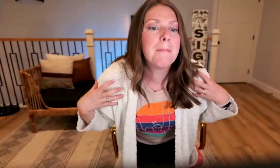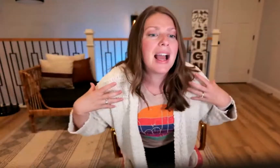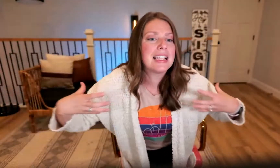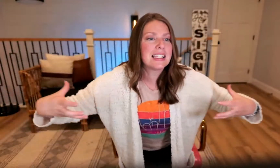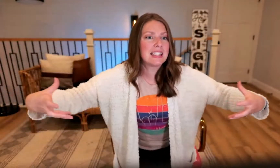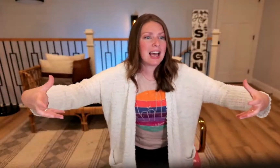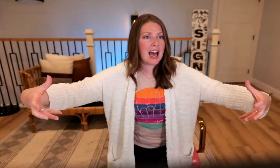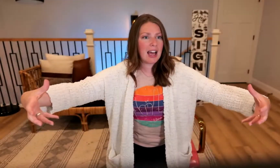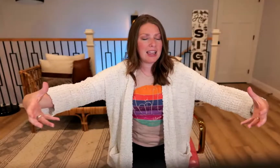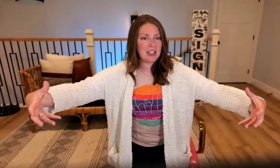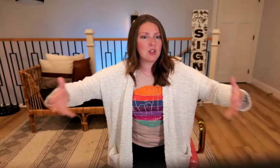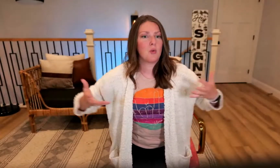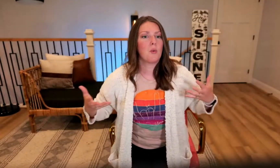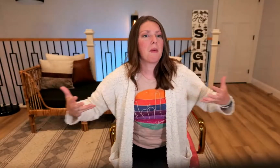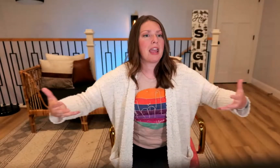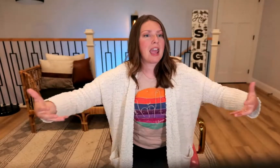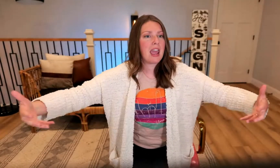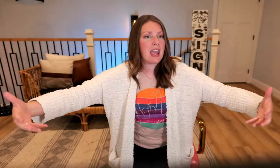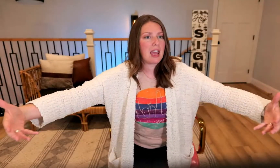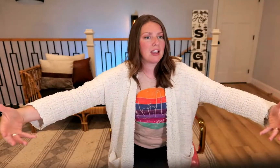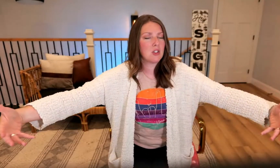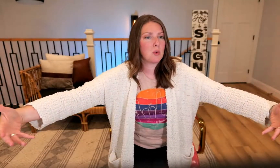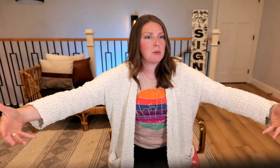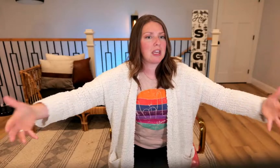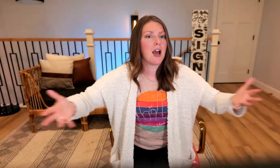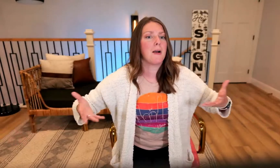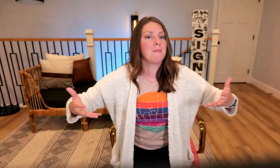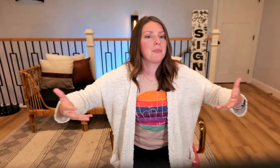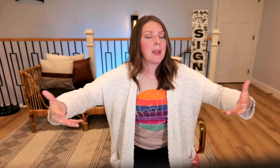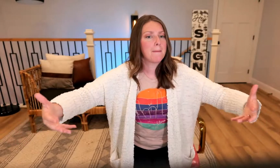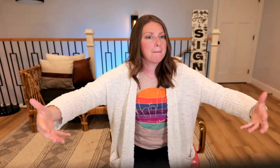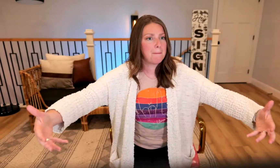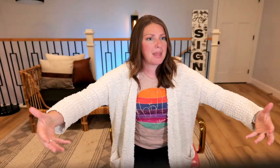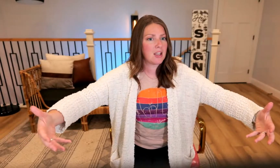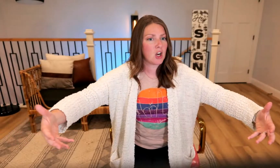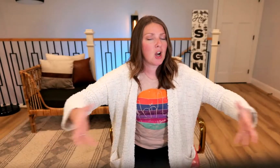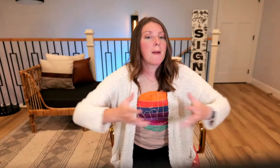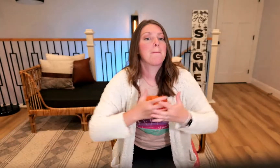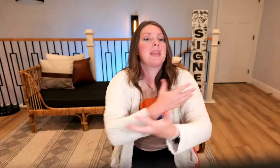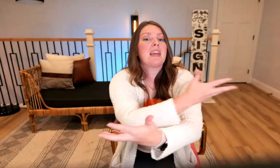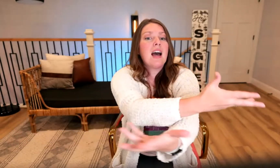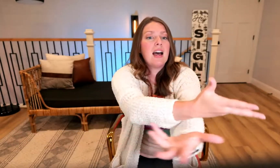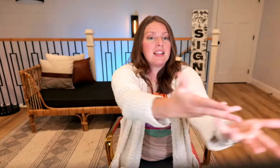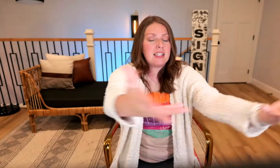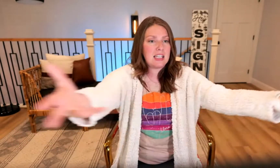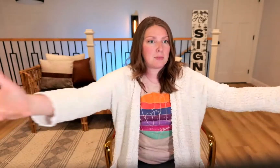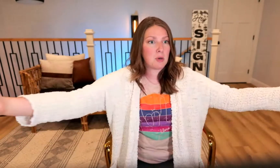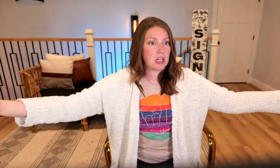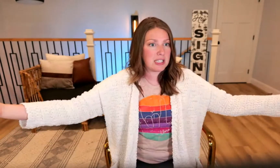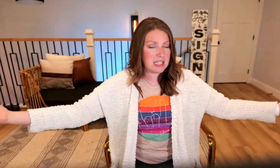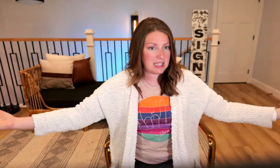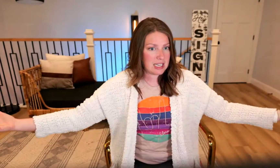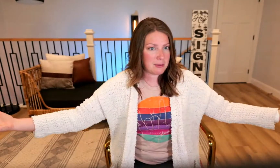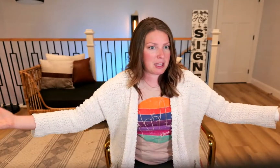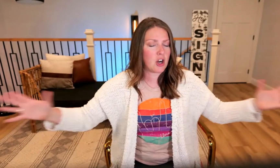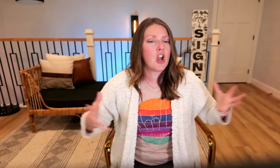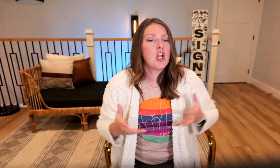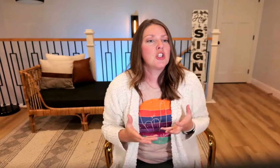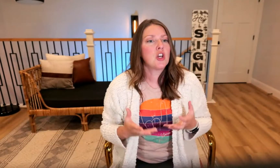my signs, my hands would become bigger because it's presenting bigger.